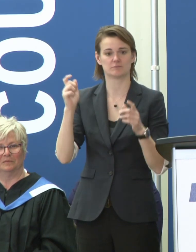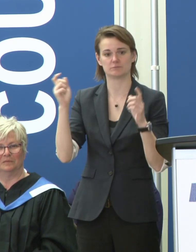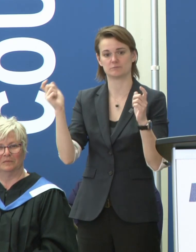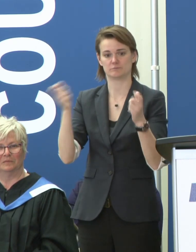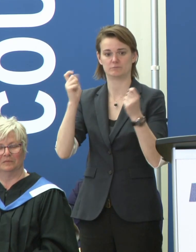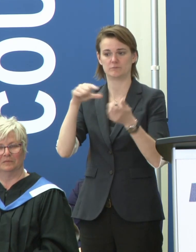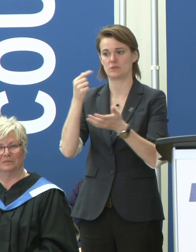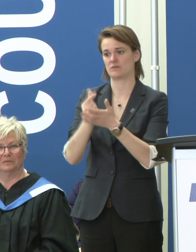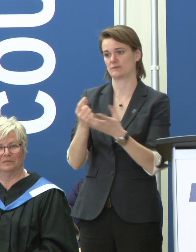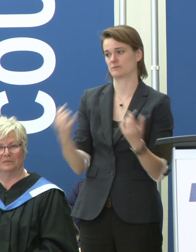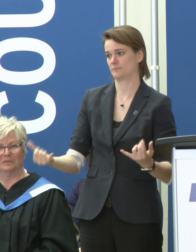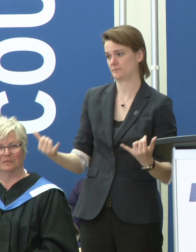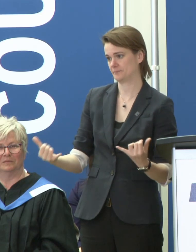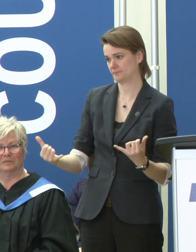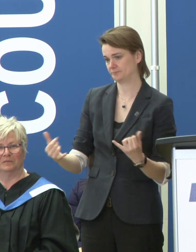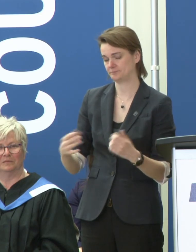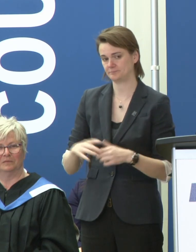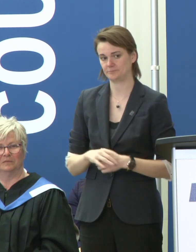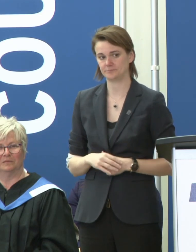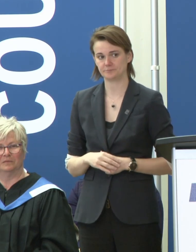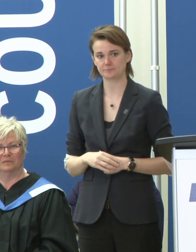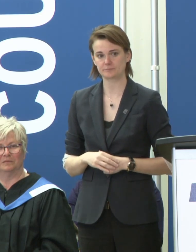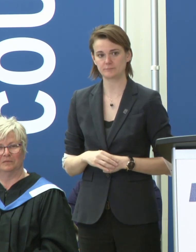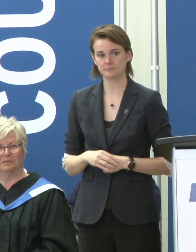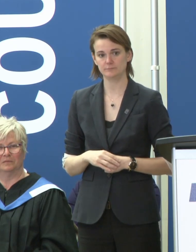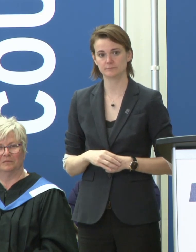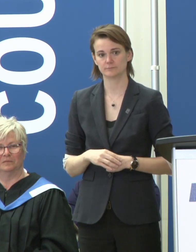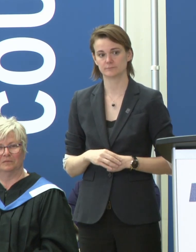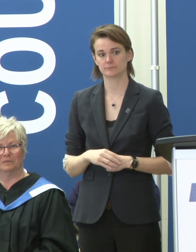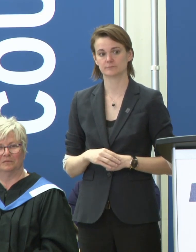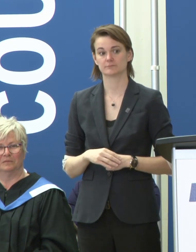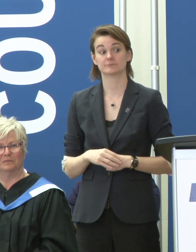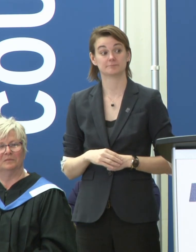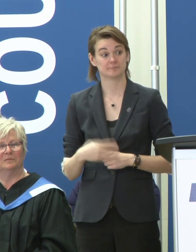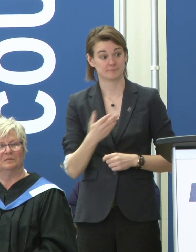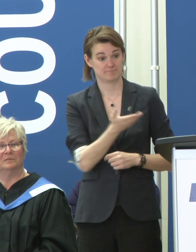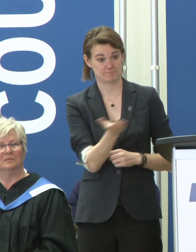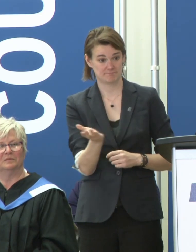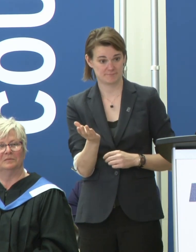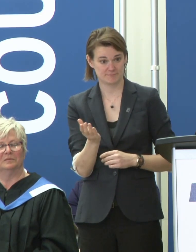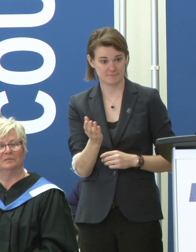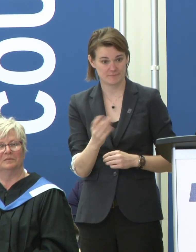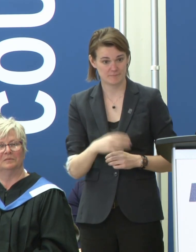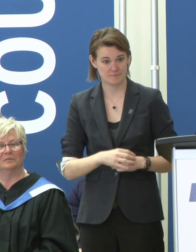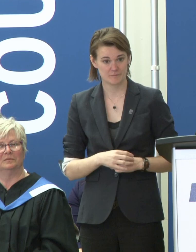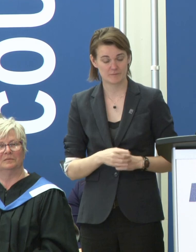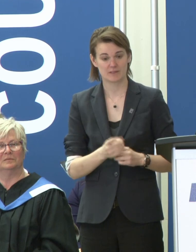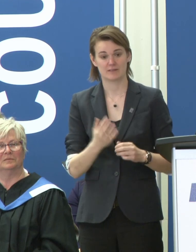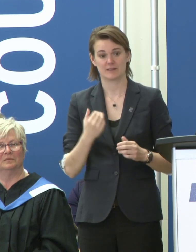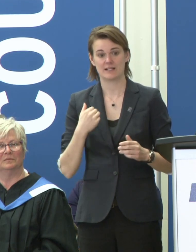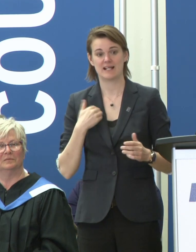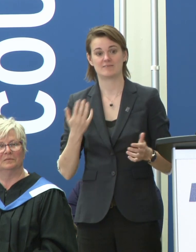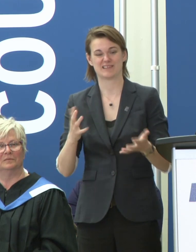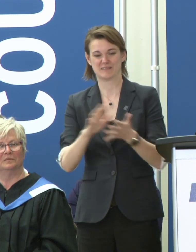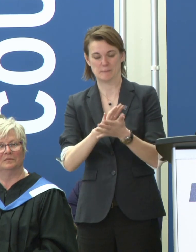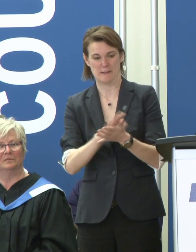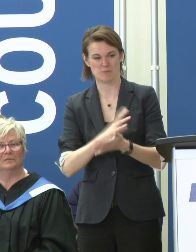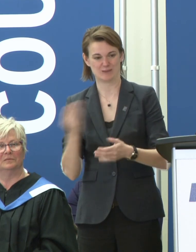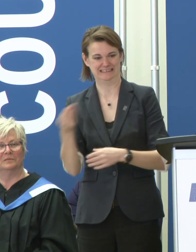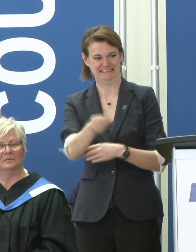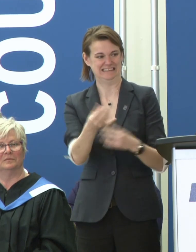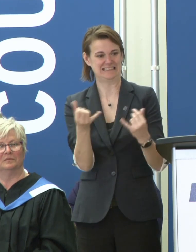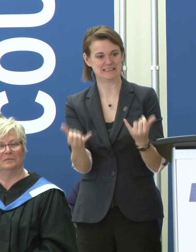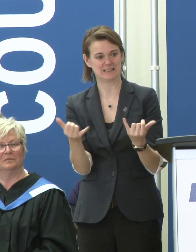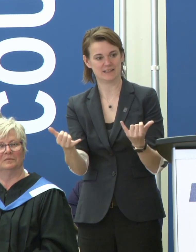very special event today. Now, graduates, after receiving your credential on stage today, you